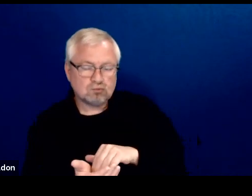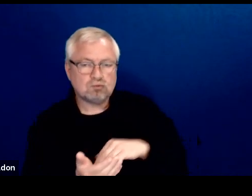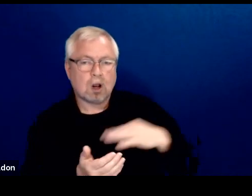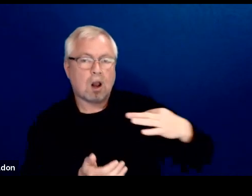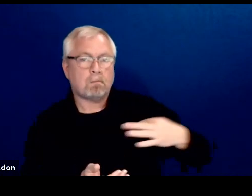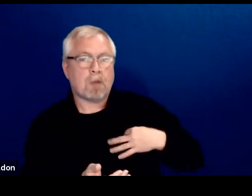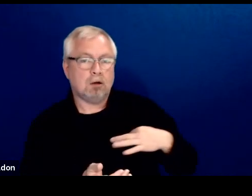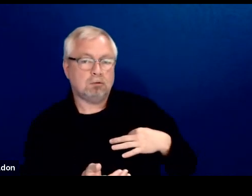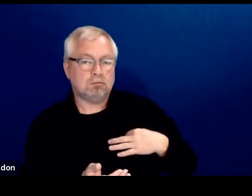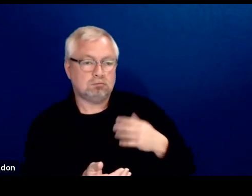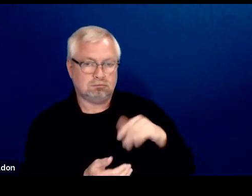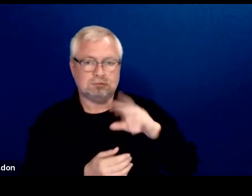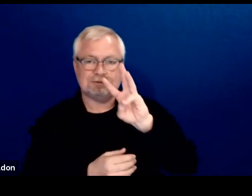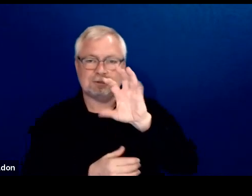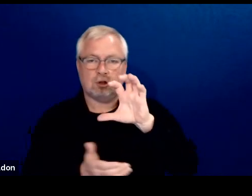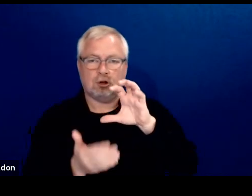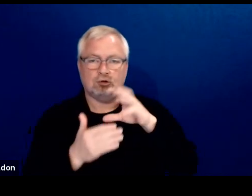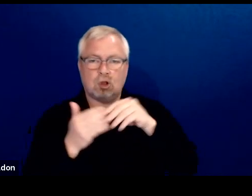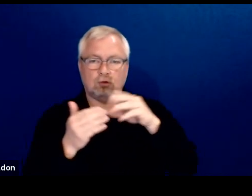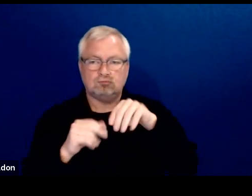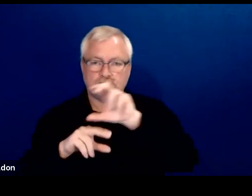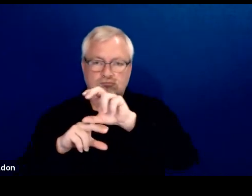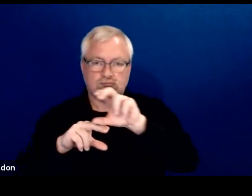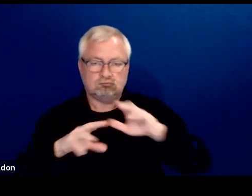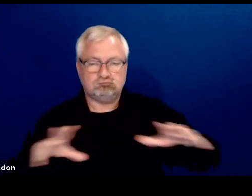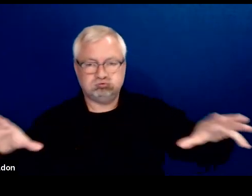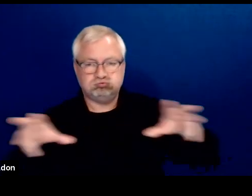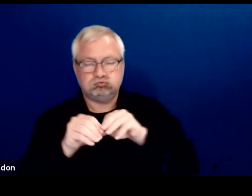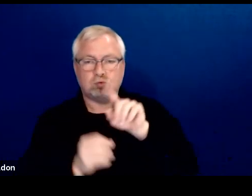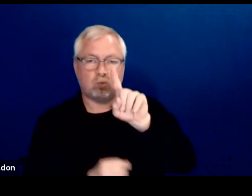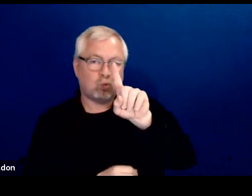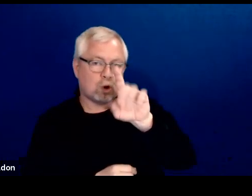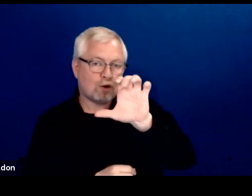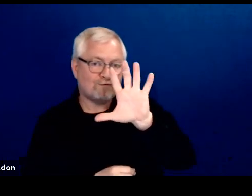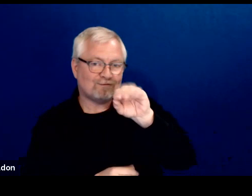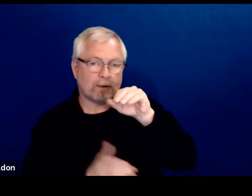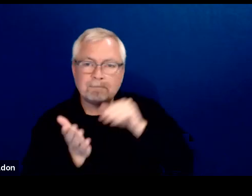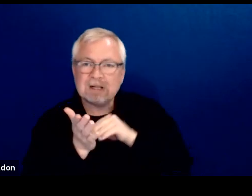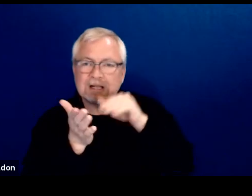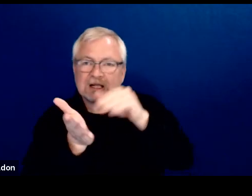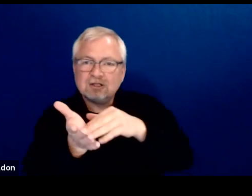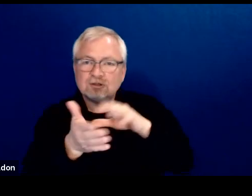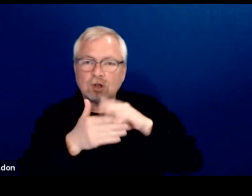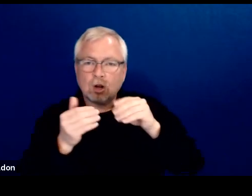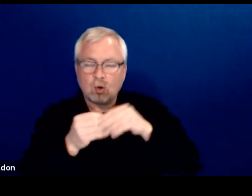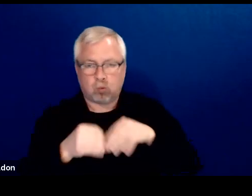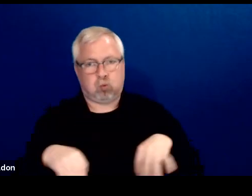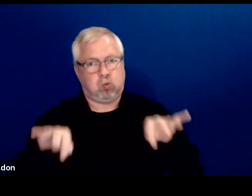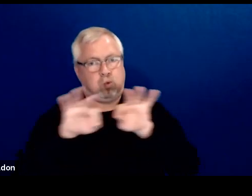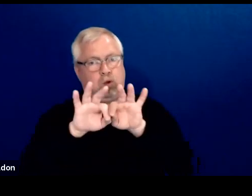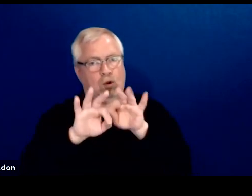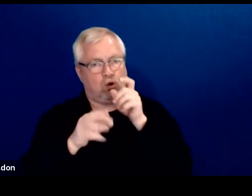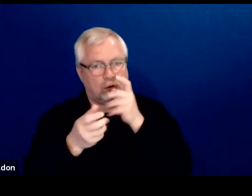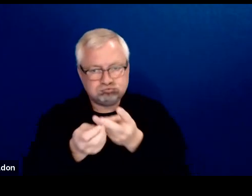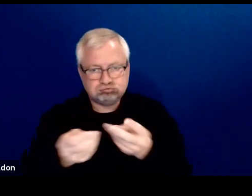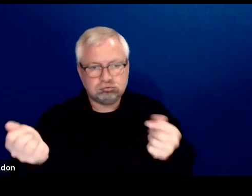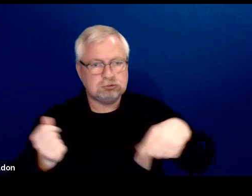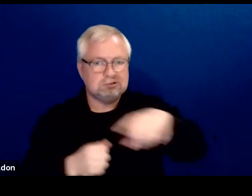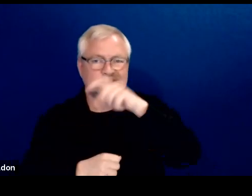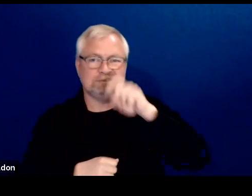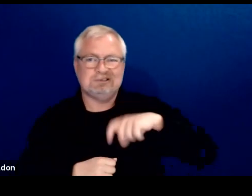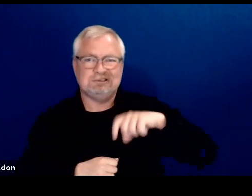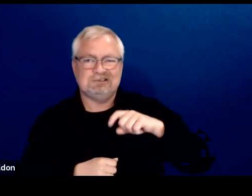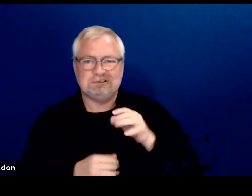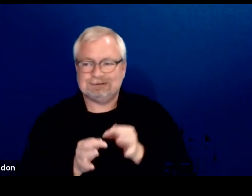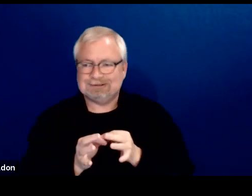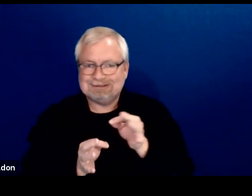$115 million. This is so important for workers who need that money to get by during this time. And as the governor said a moment ago, it's actually, when you